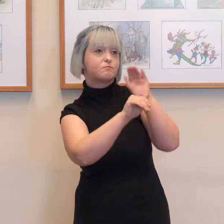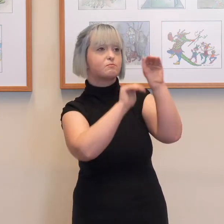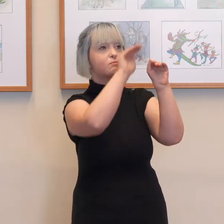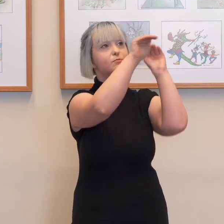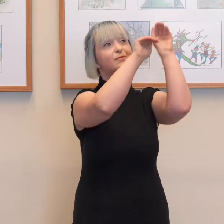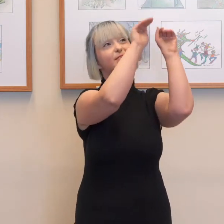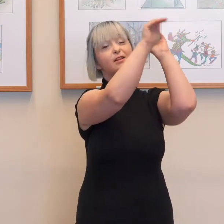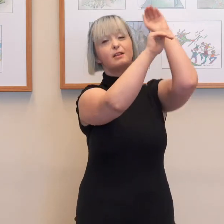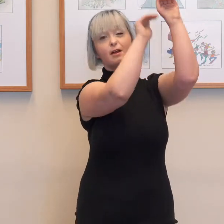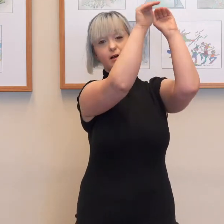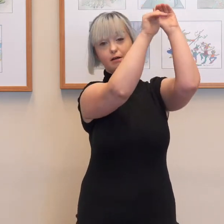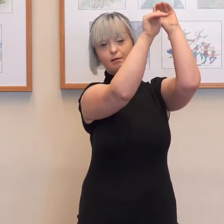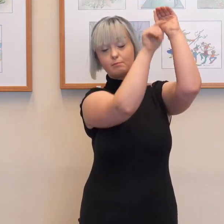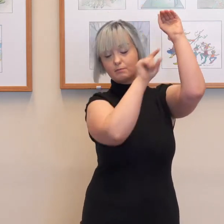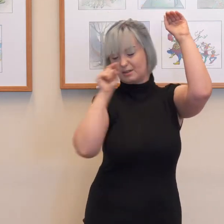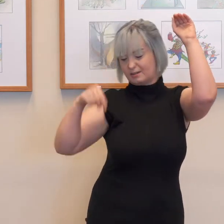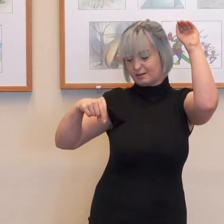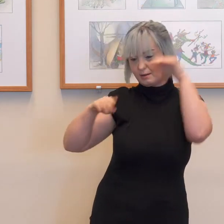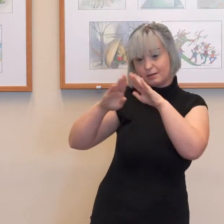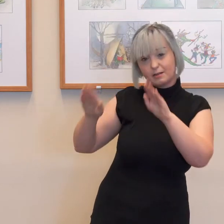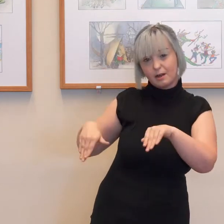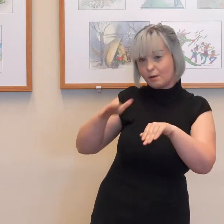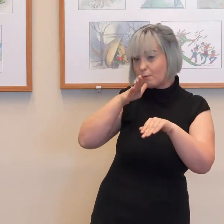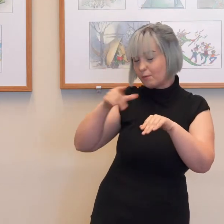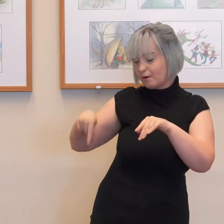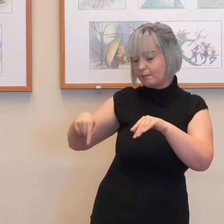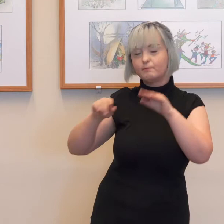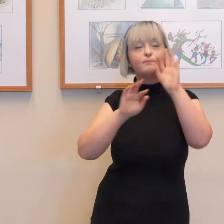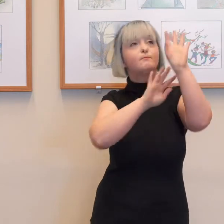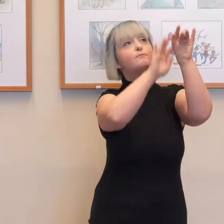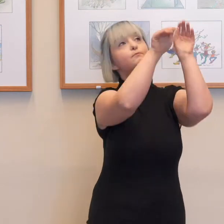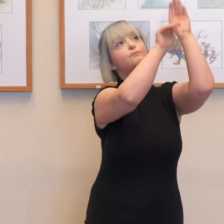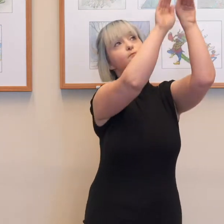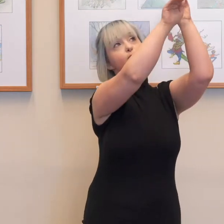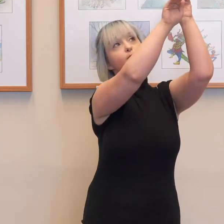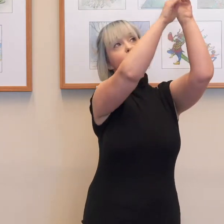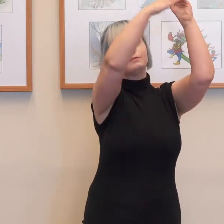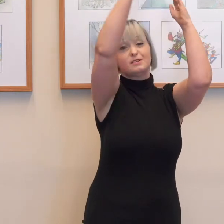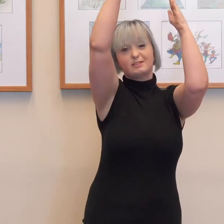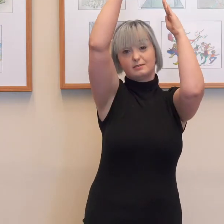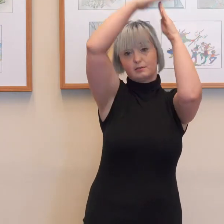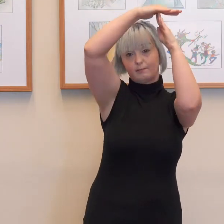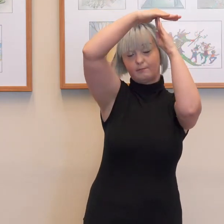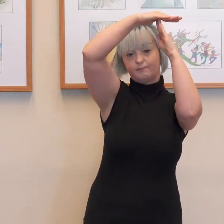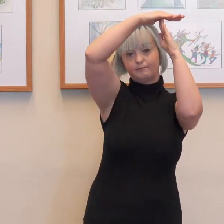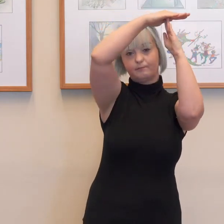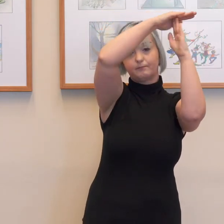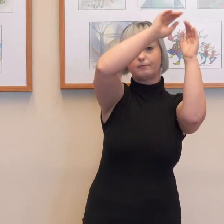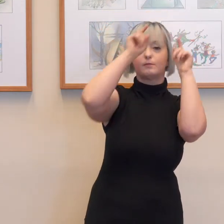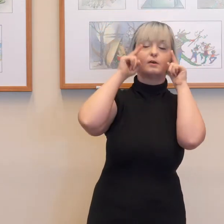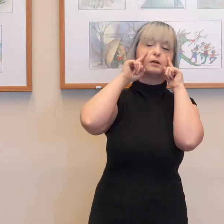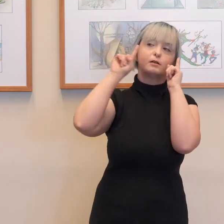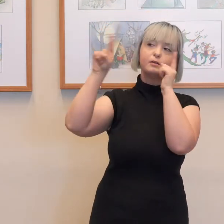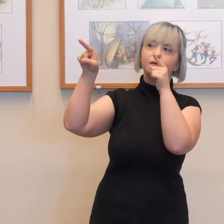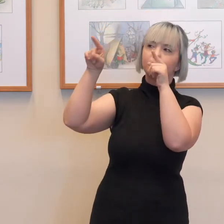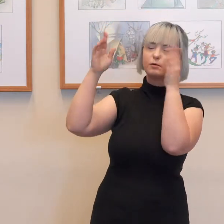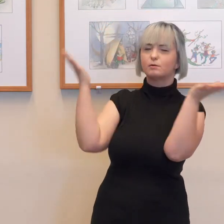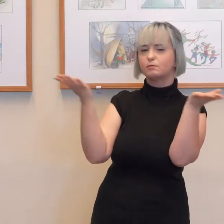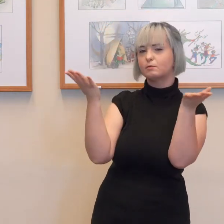climbed and he climbed high above his house until he reached the top. He